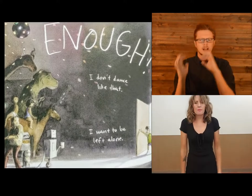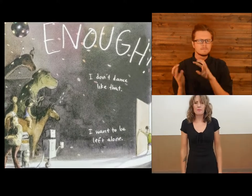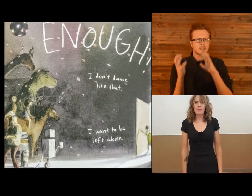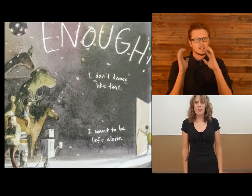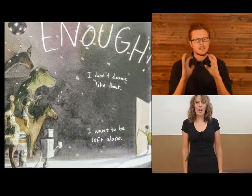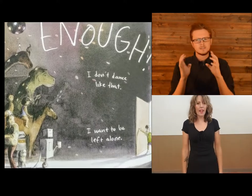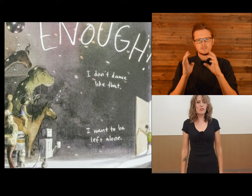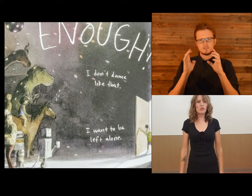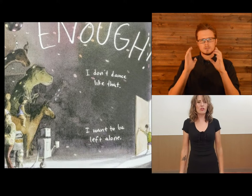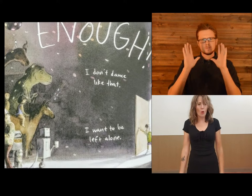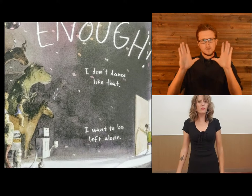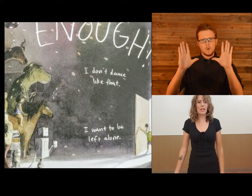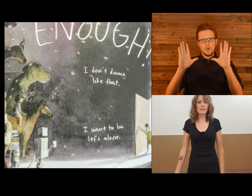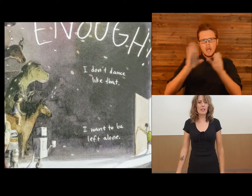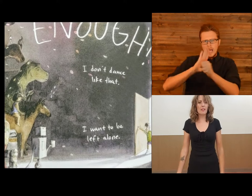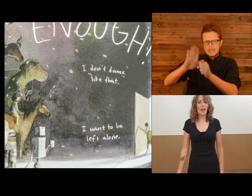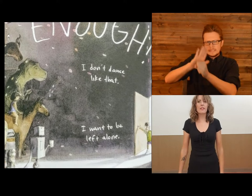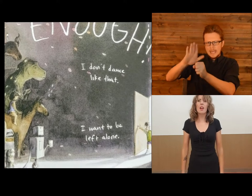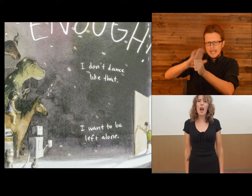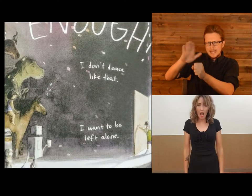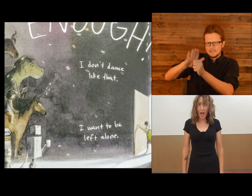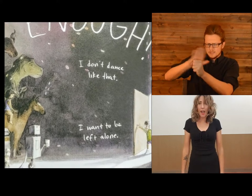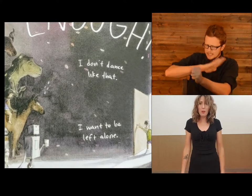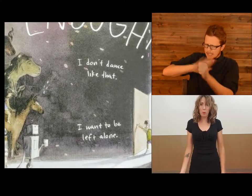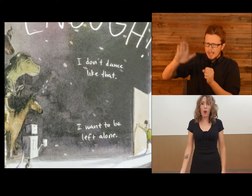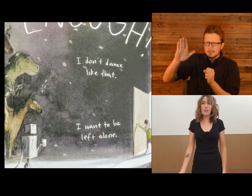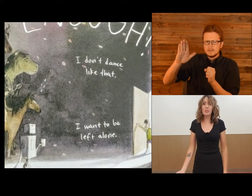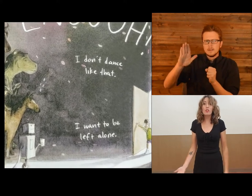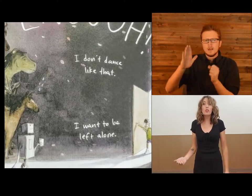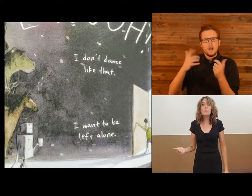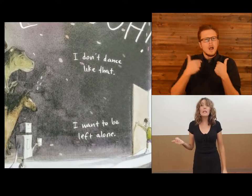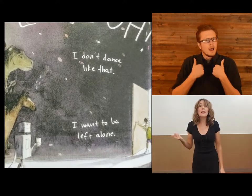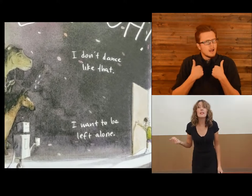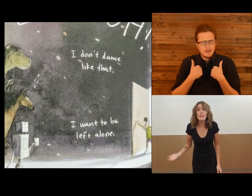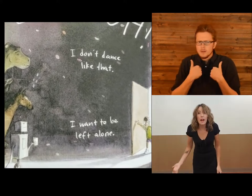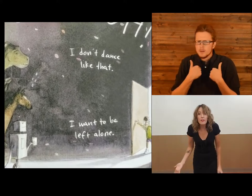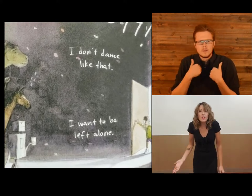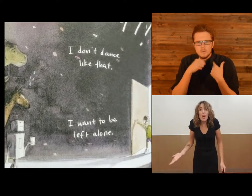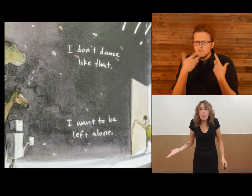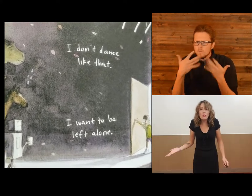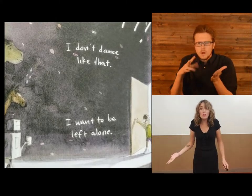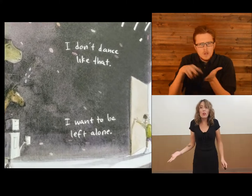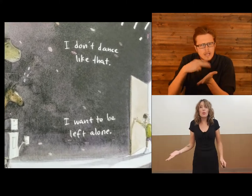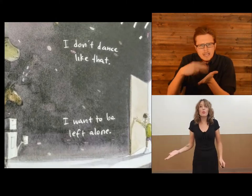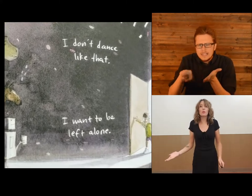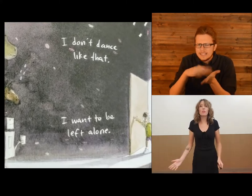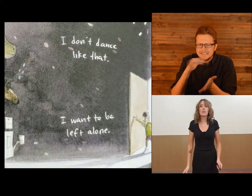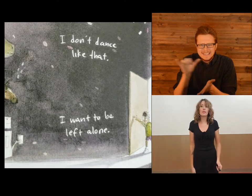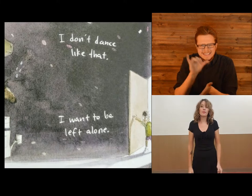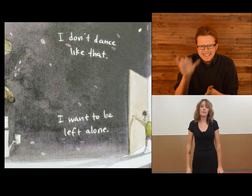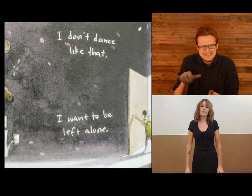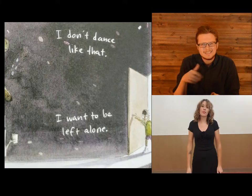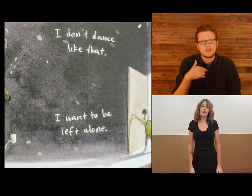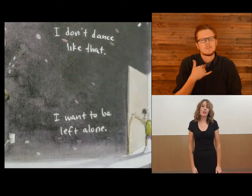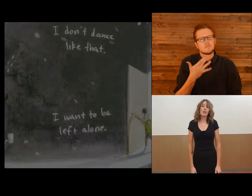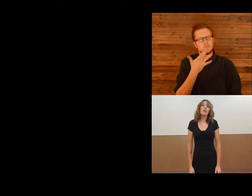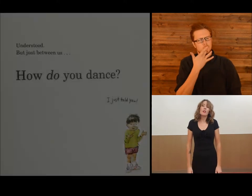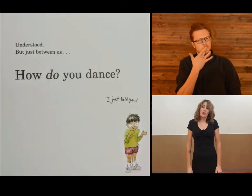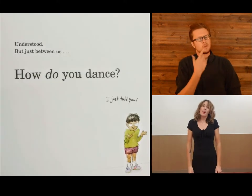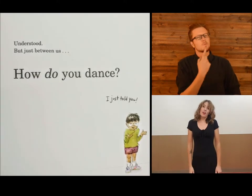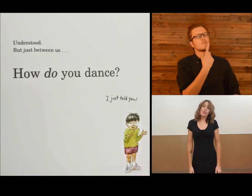Enough! I don't dance like that. I want to be left alone.